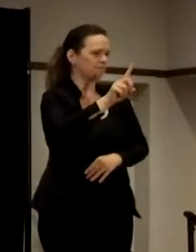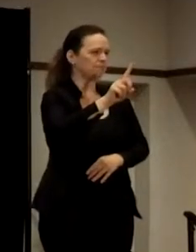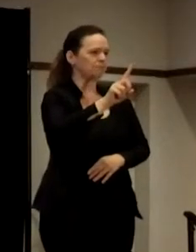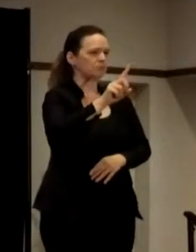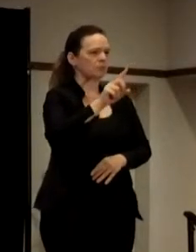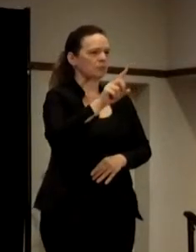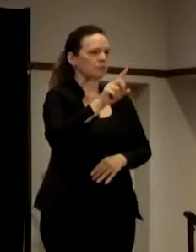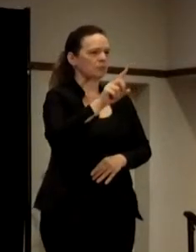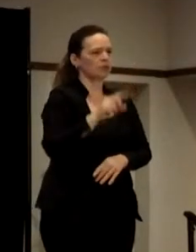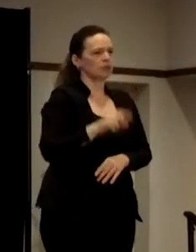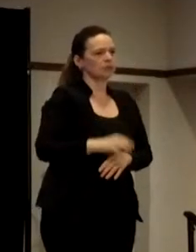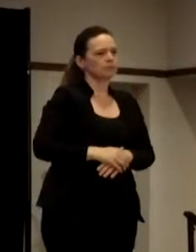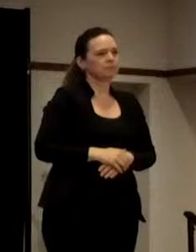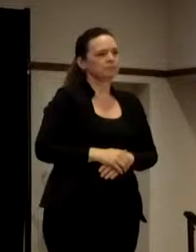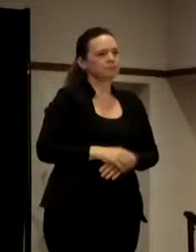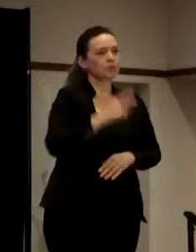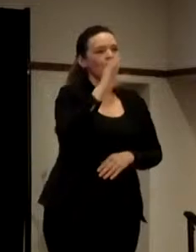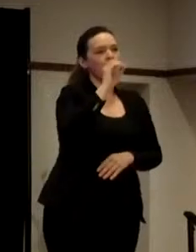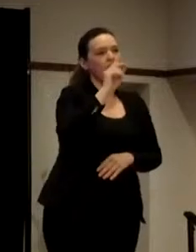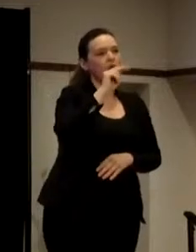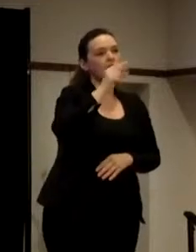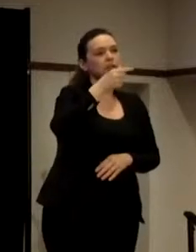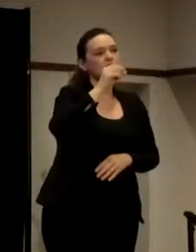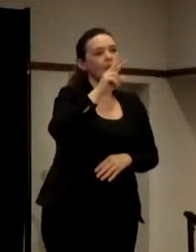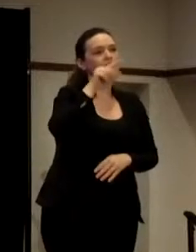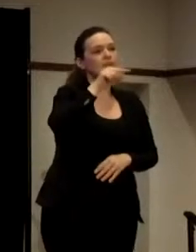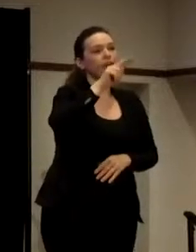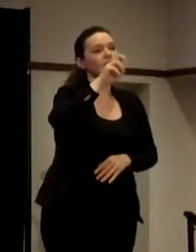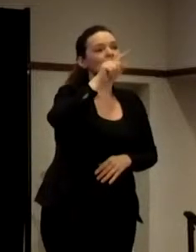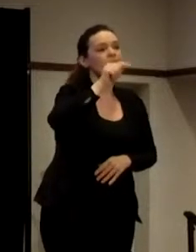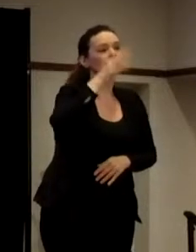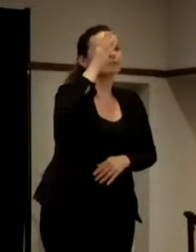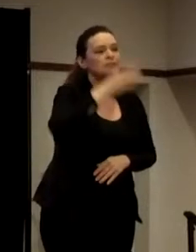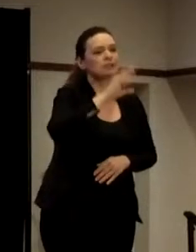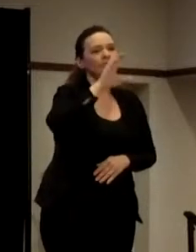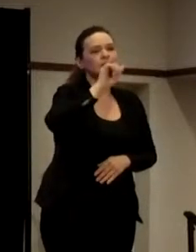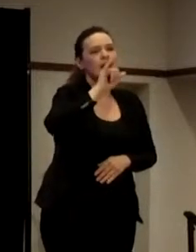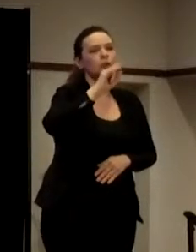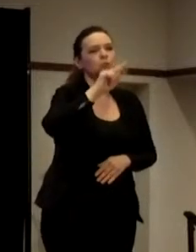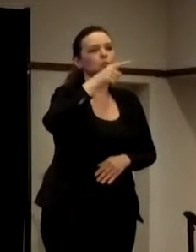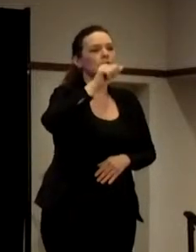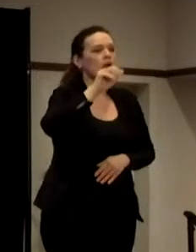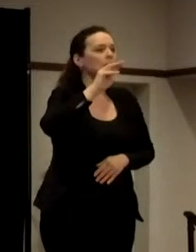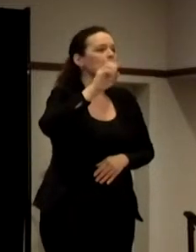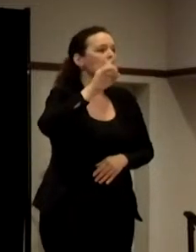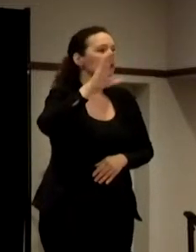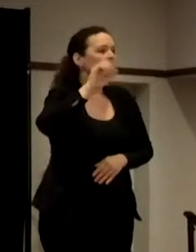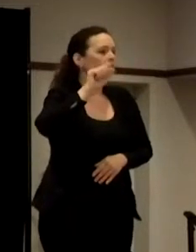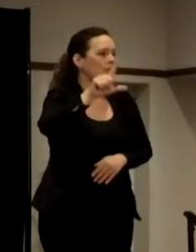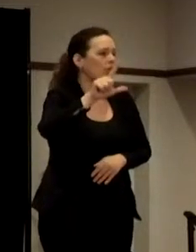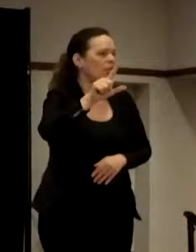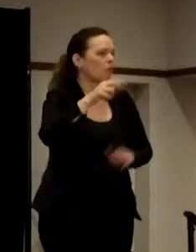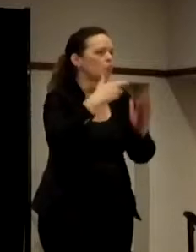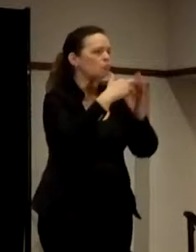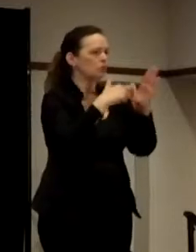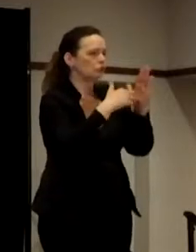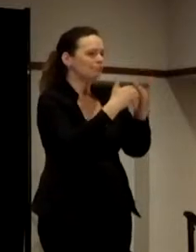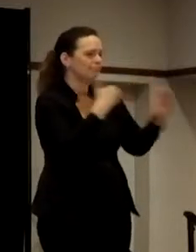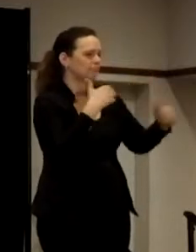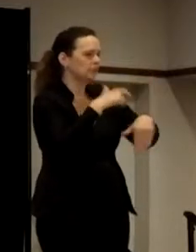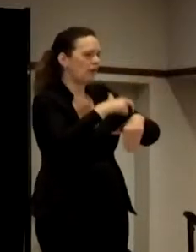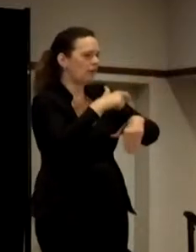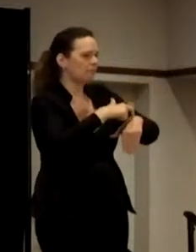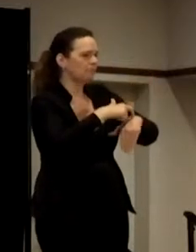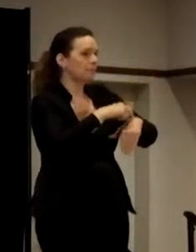way we identify and isolate and box in this virus. Asymptomatic testing at our community sites or here at the